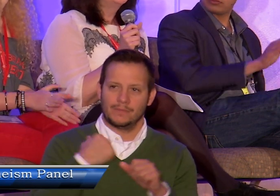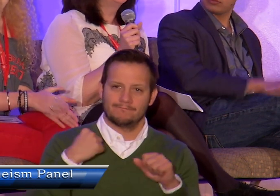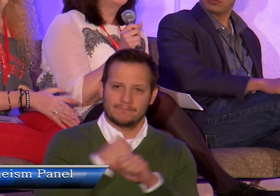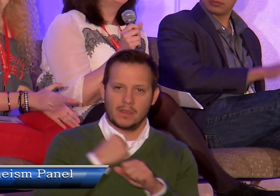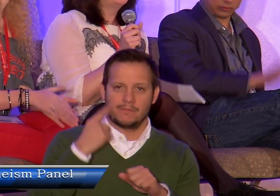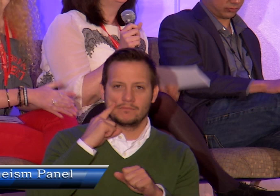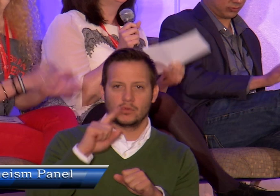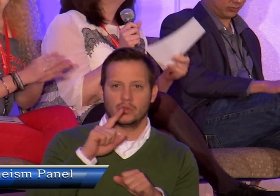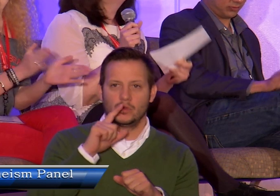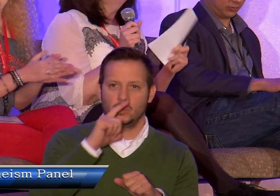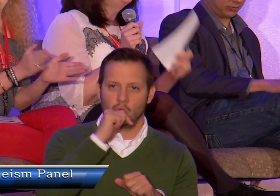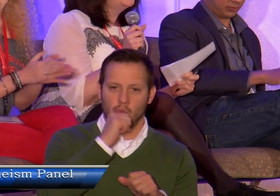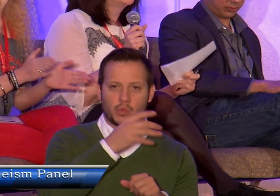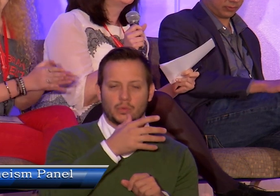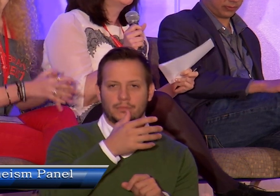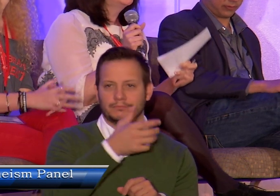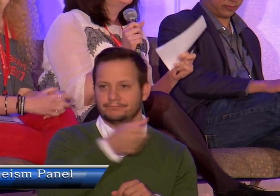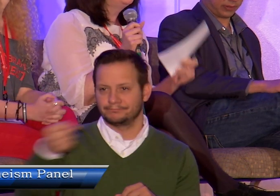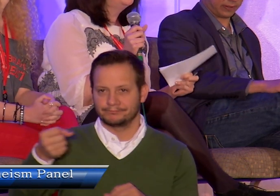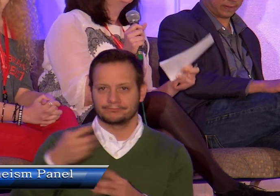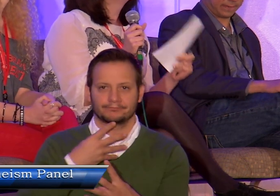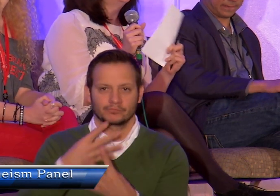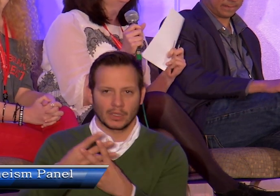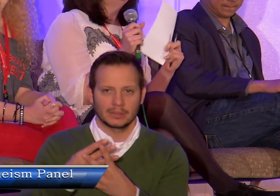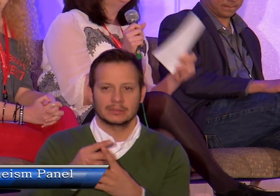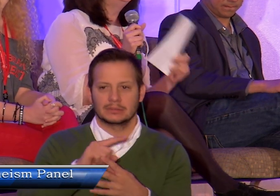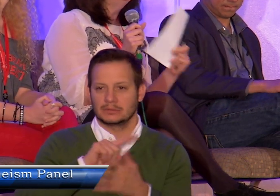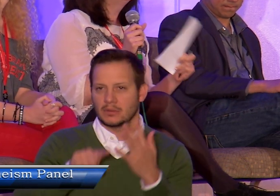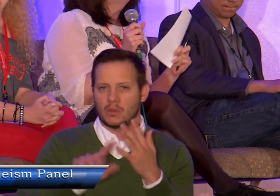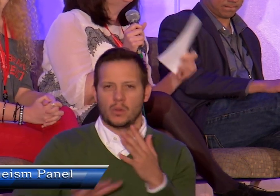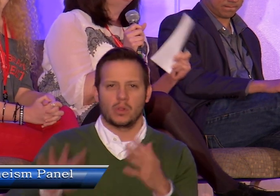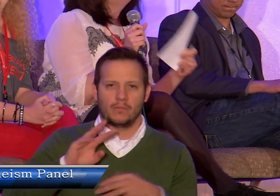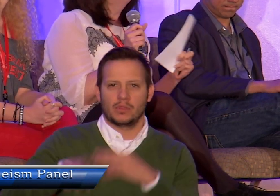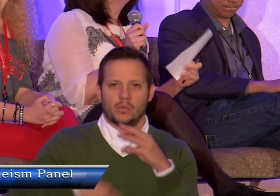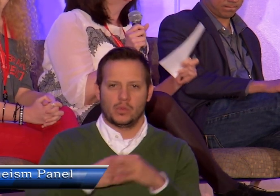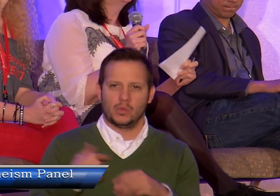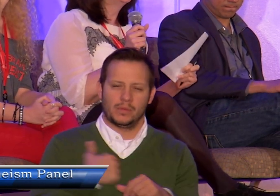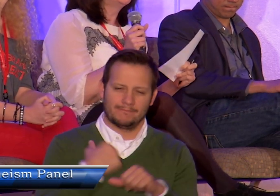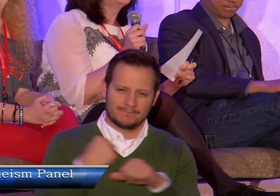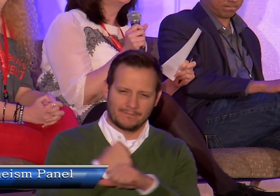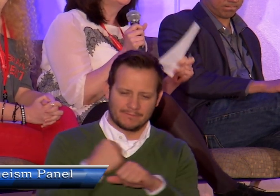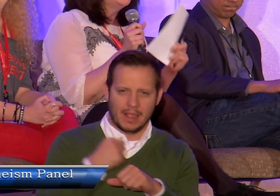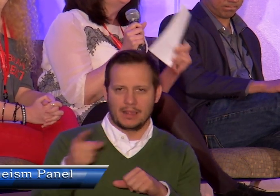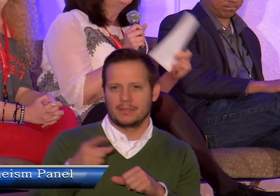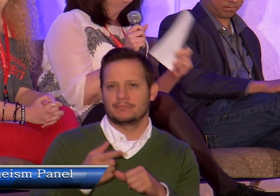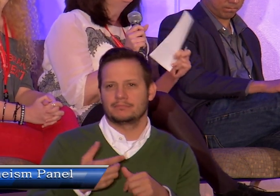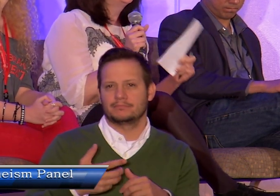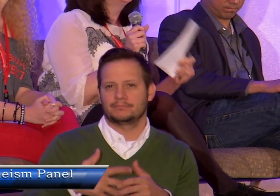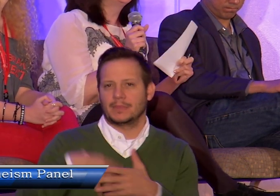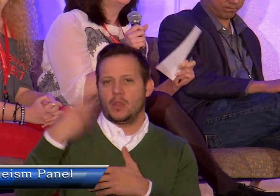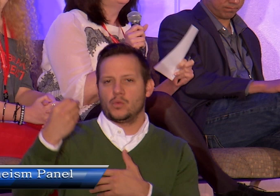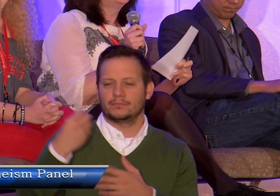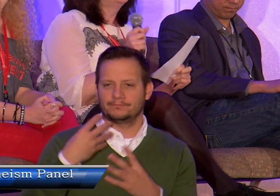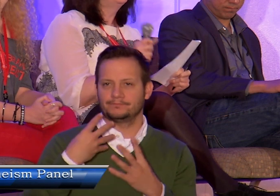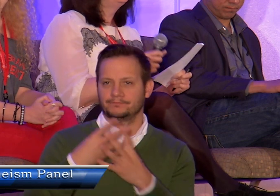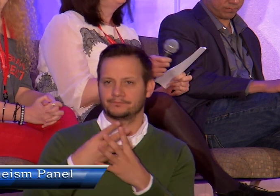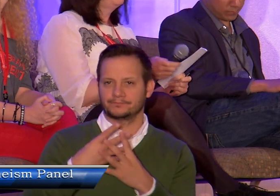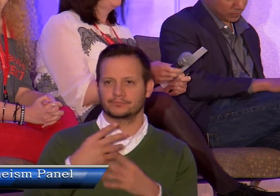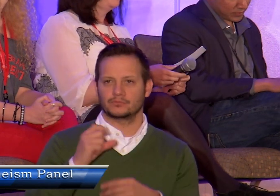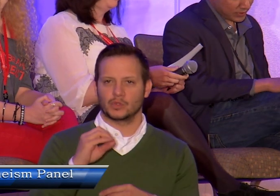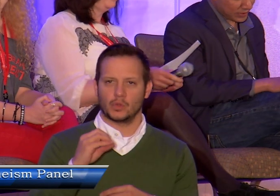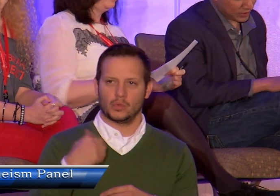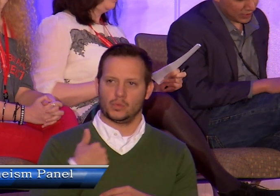international solidarity. So it works. It works. And we need to keep building those links and keep working together.